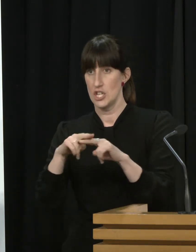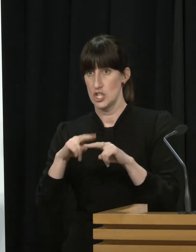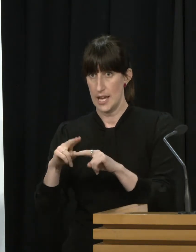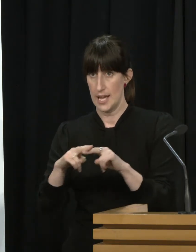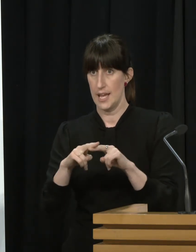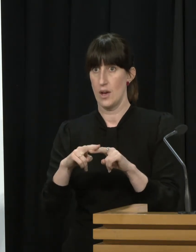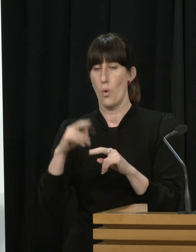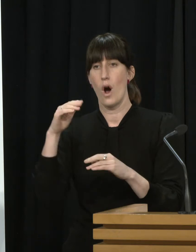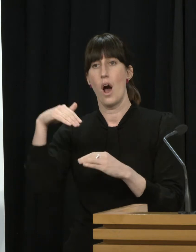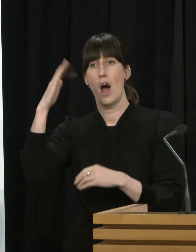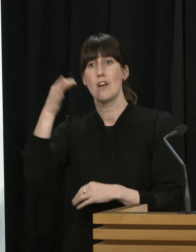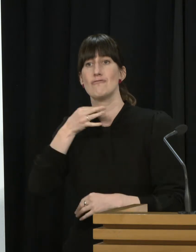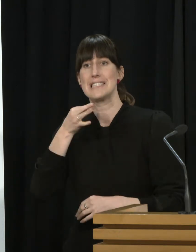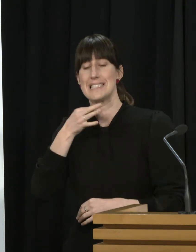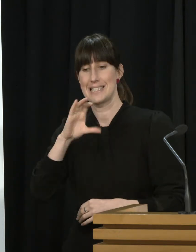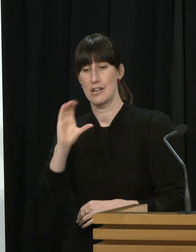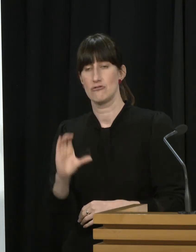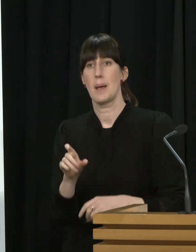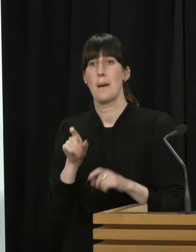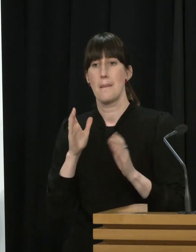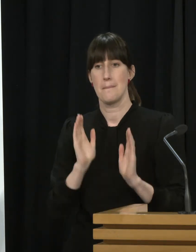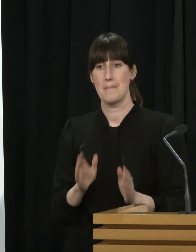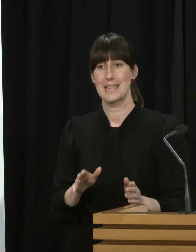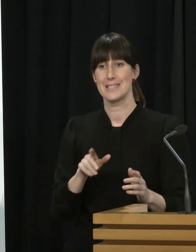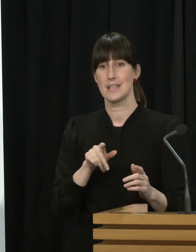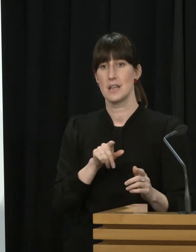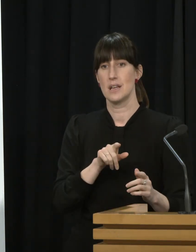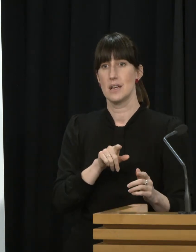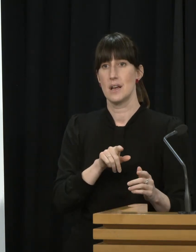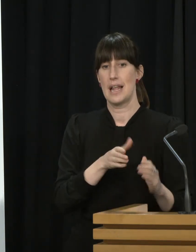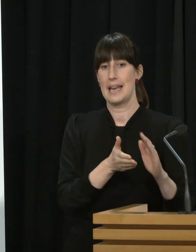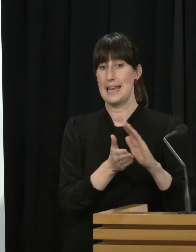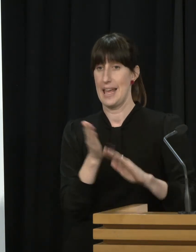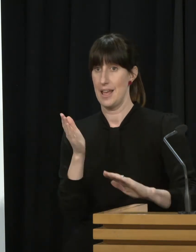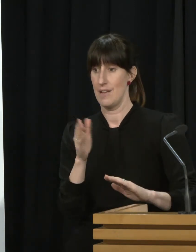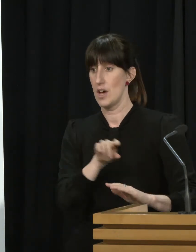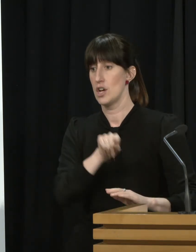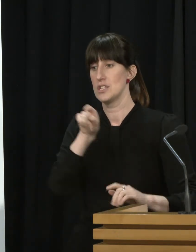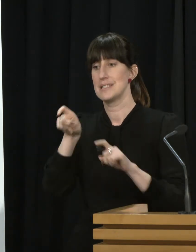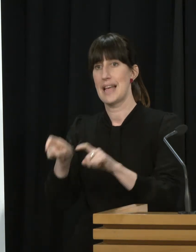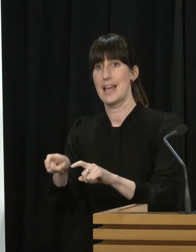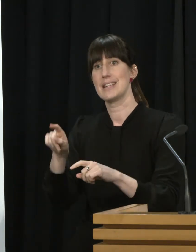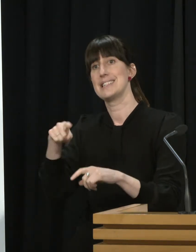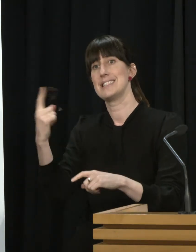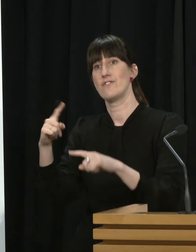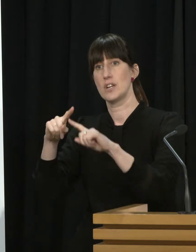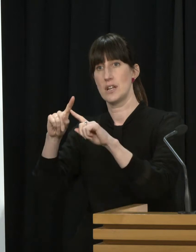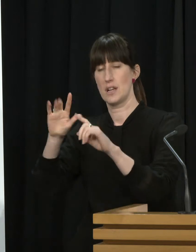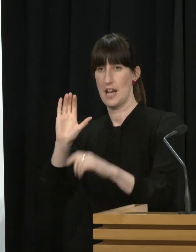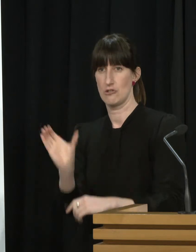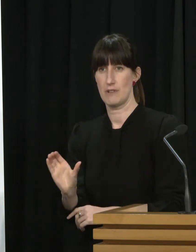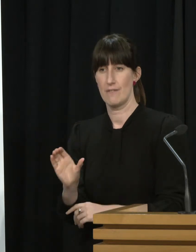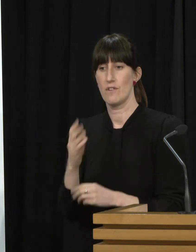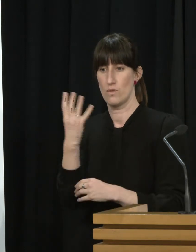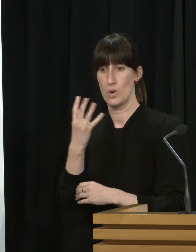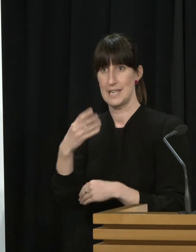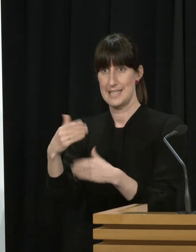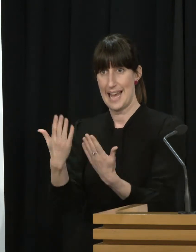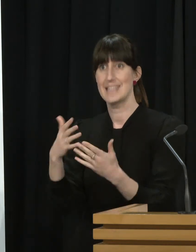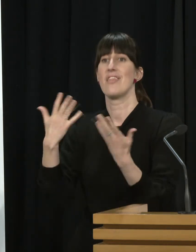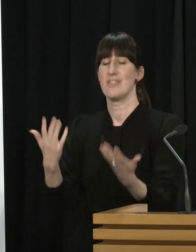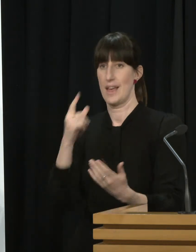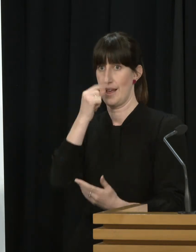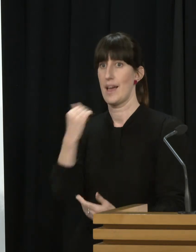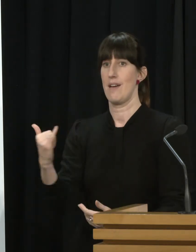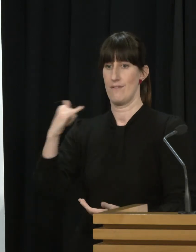fly to New Zealand. The countries we announced in April, India, Brazil, Pakistan and Papua New Guinea, continue